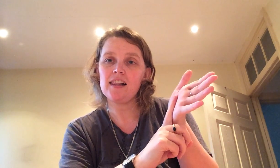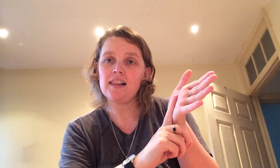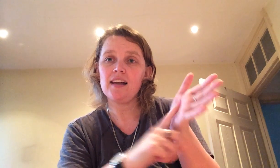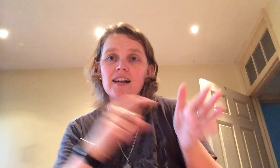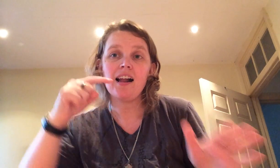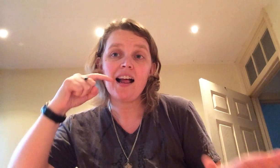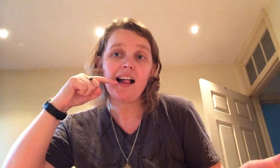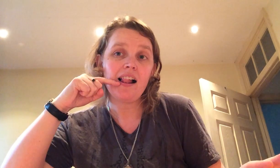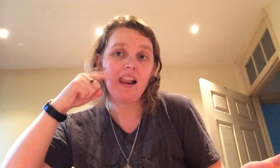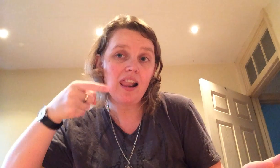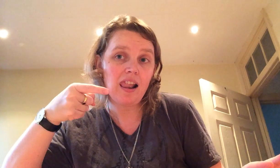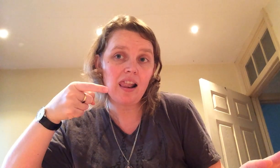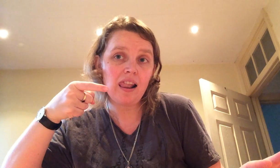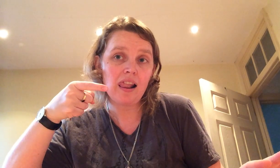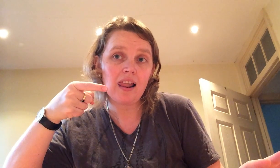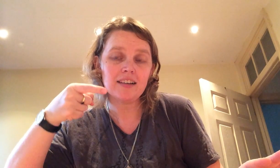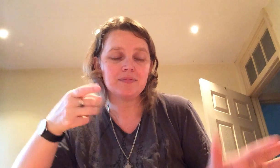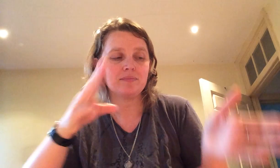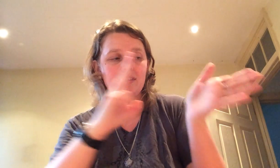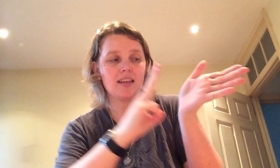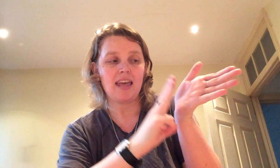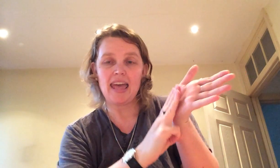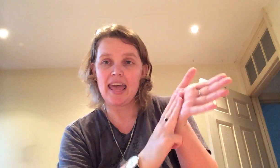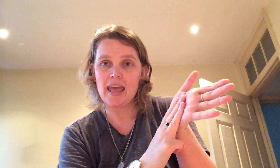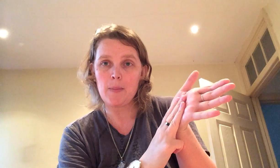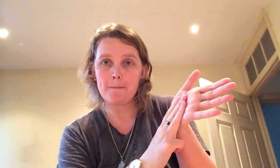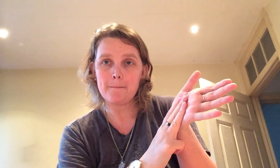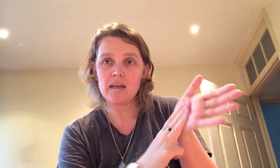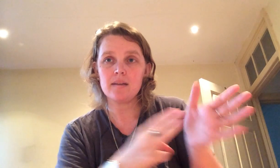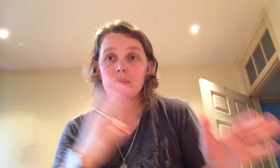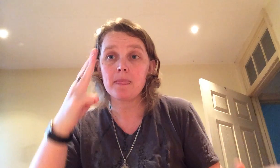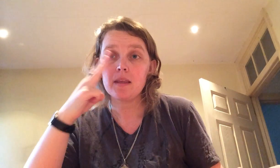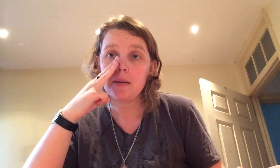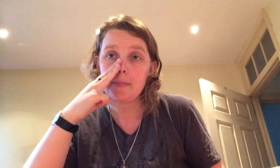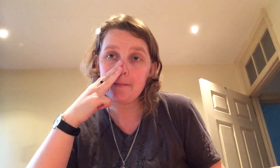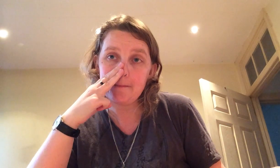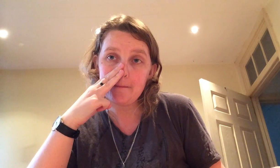L, L, M,